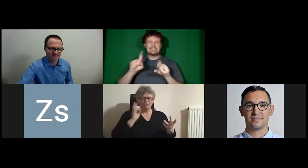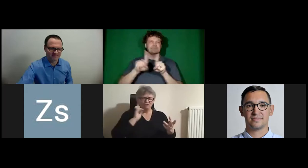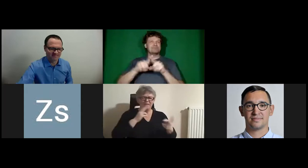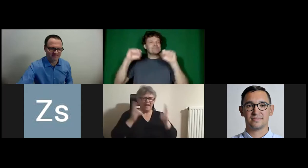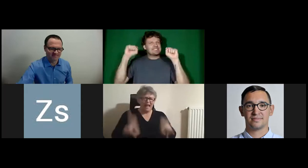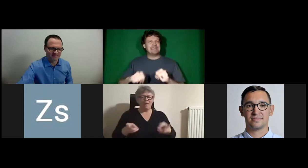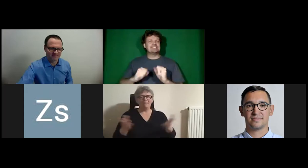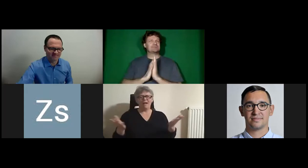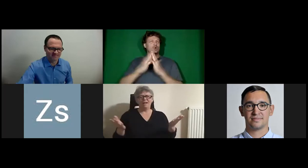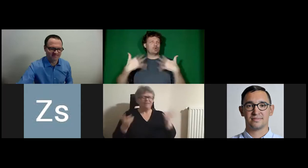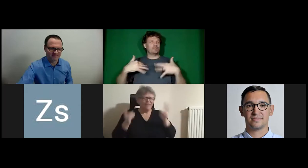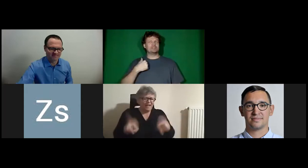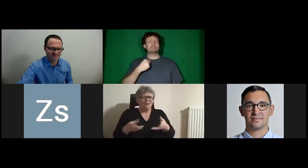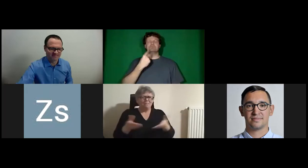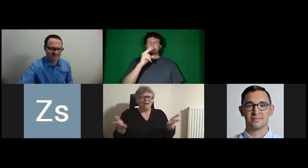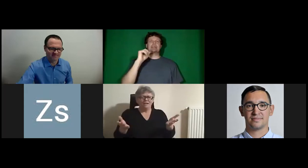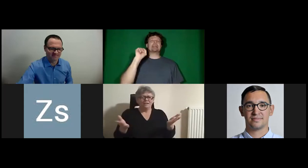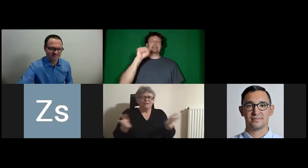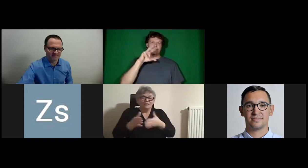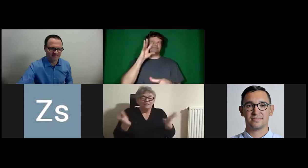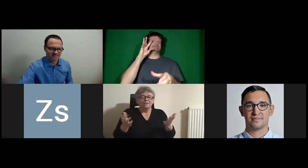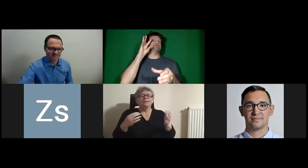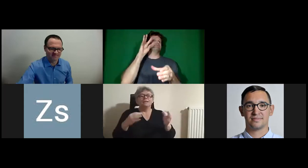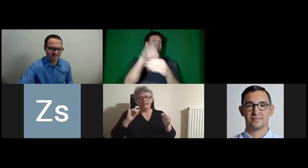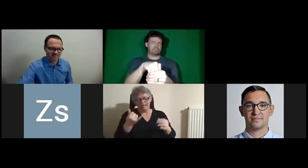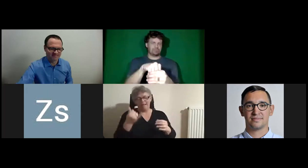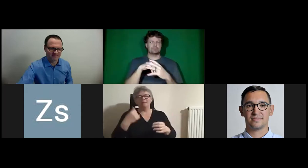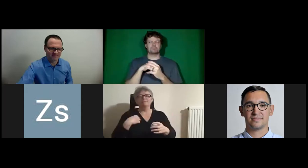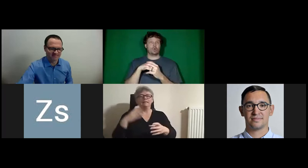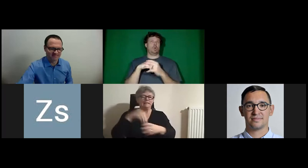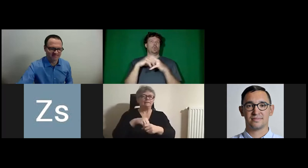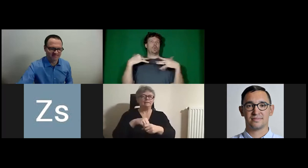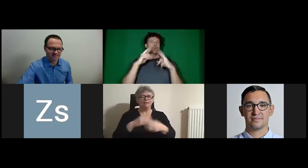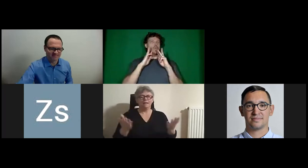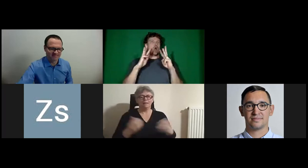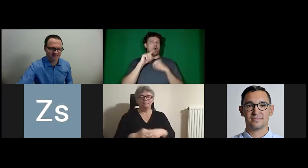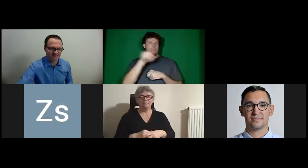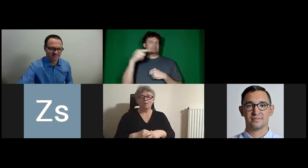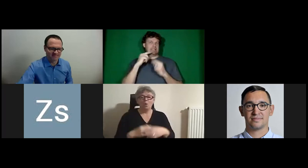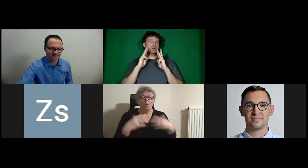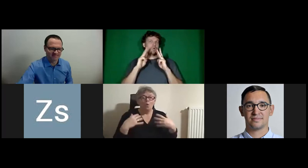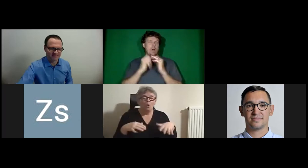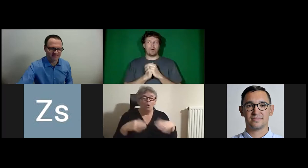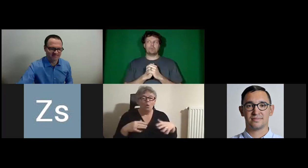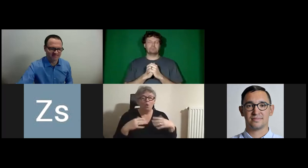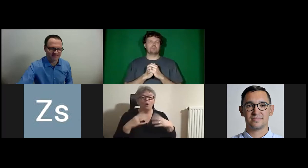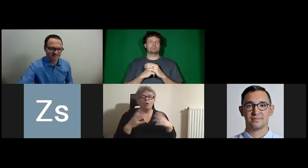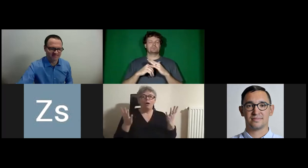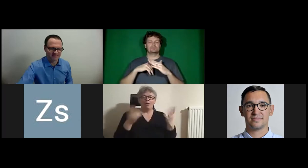ever, I wanted to show what deaf people can do. So that was my motivation. I told them, okay.